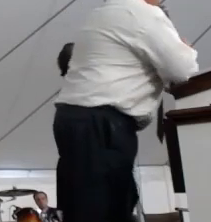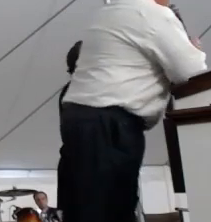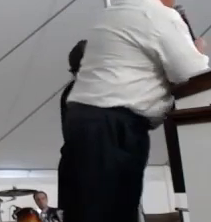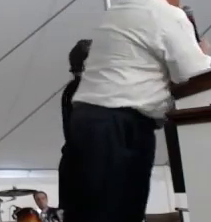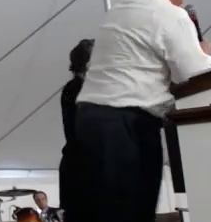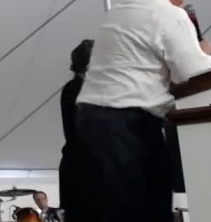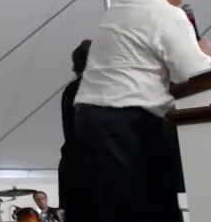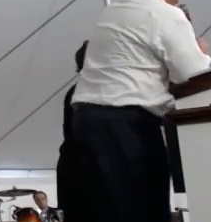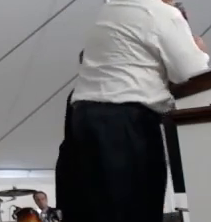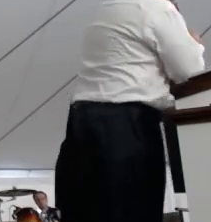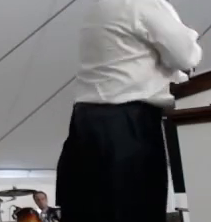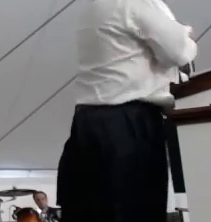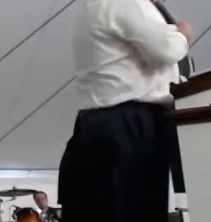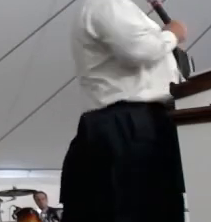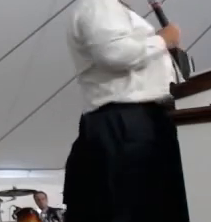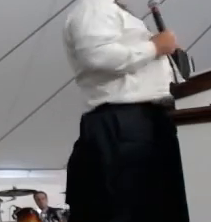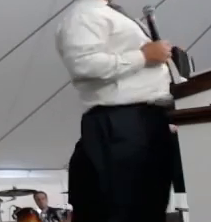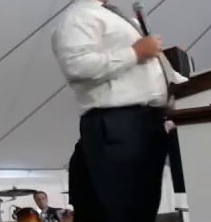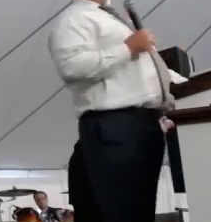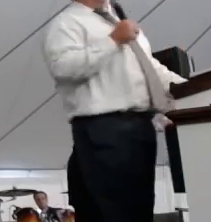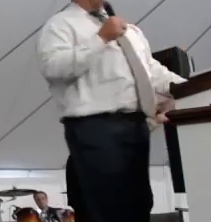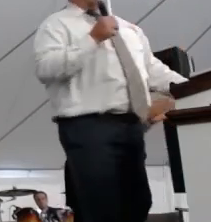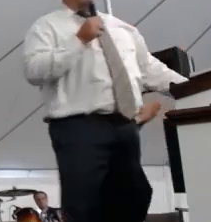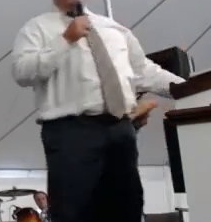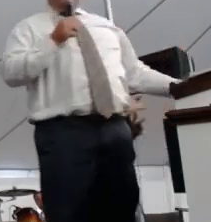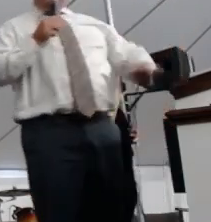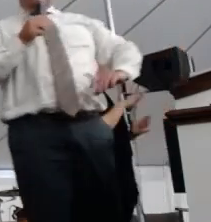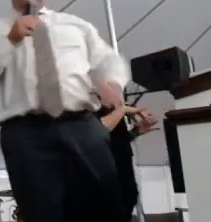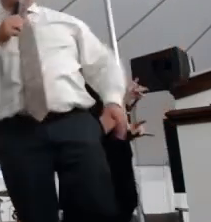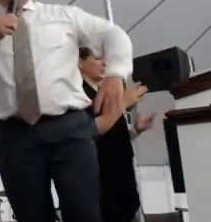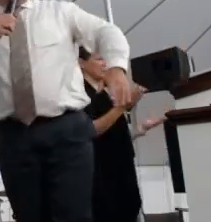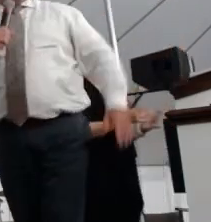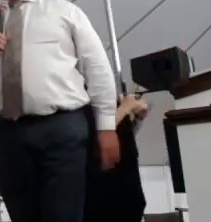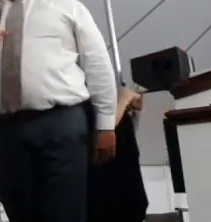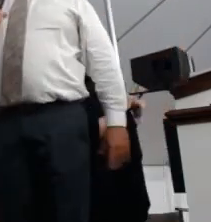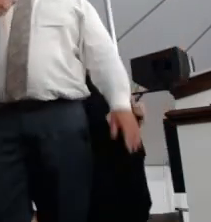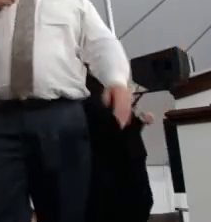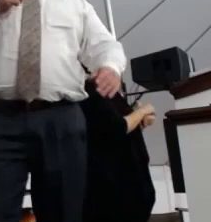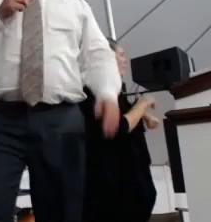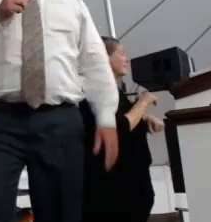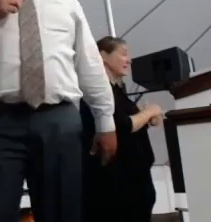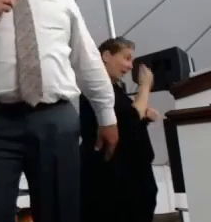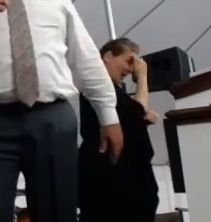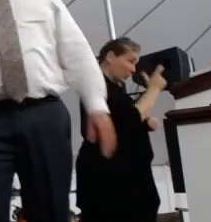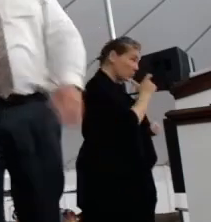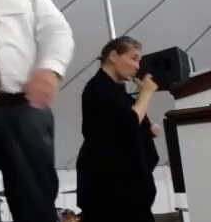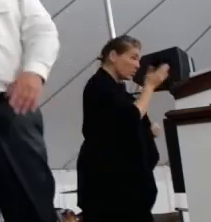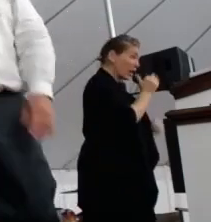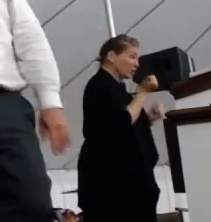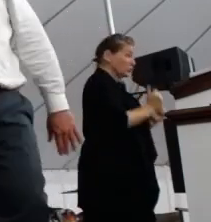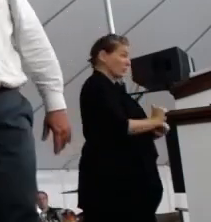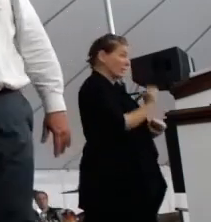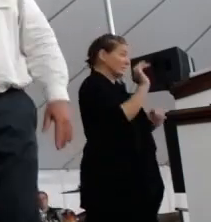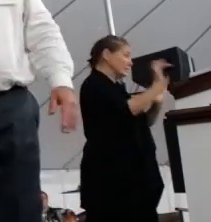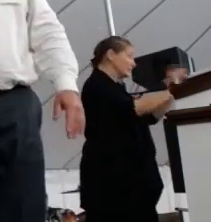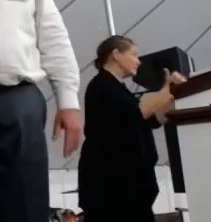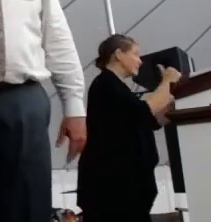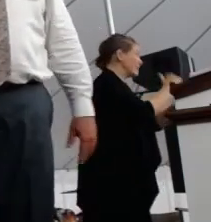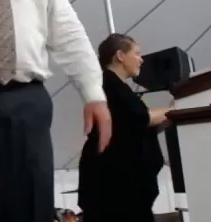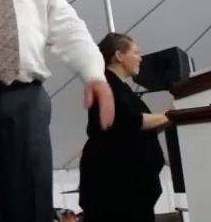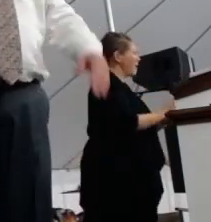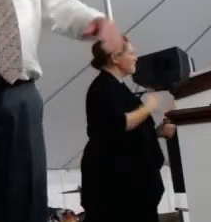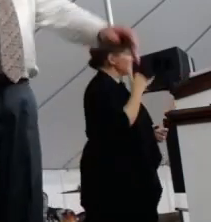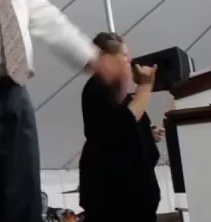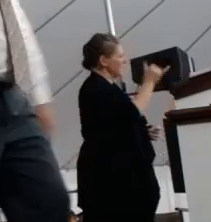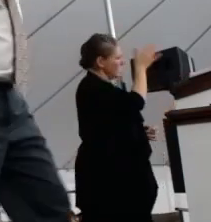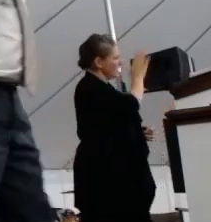loving you. Oh, yeah, I feel the Holy Ghost in this tent tonight. I don't know who God's trying to reach tonight, but I just feel like God's